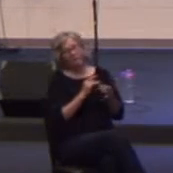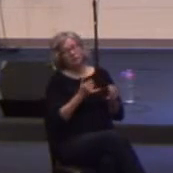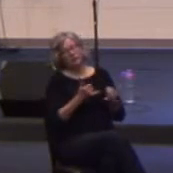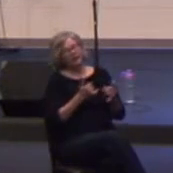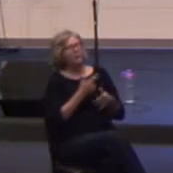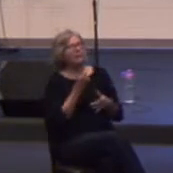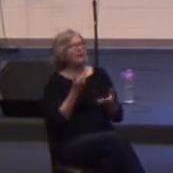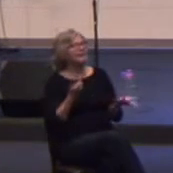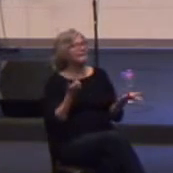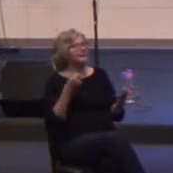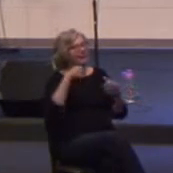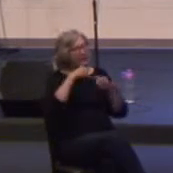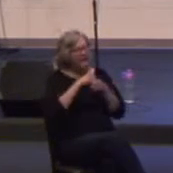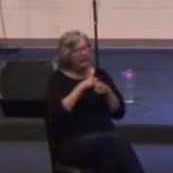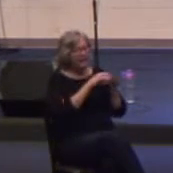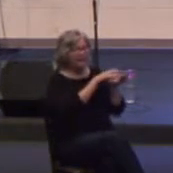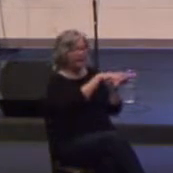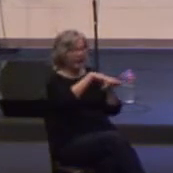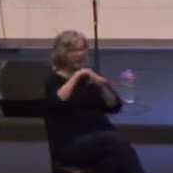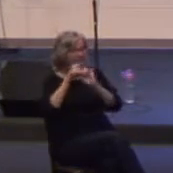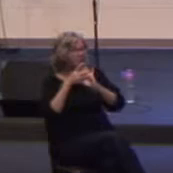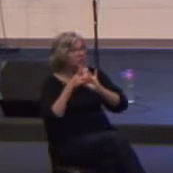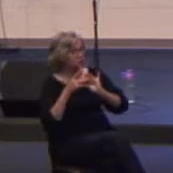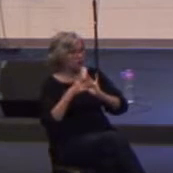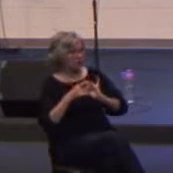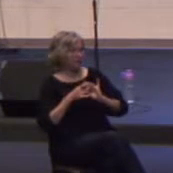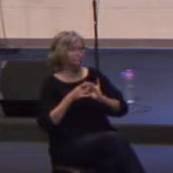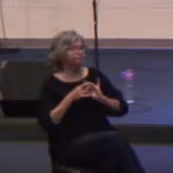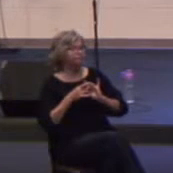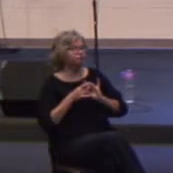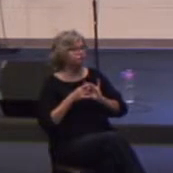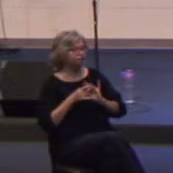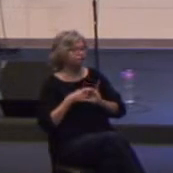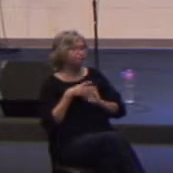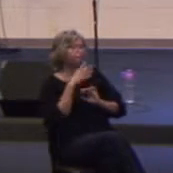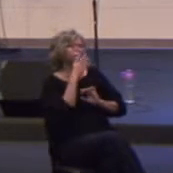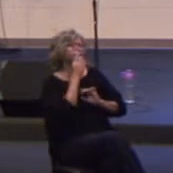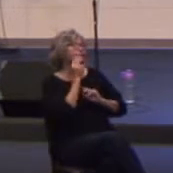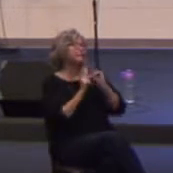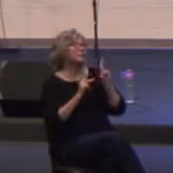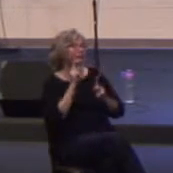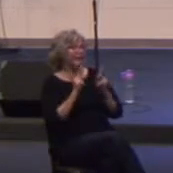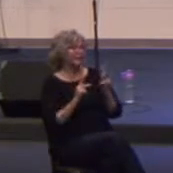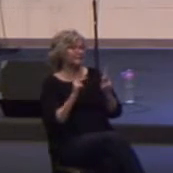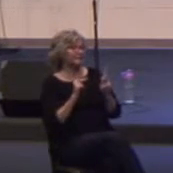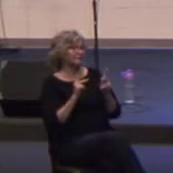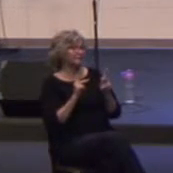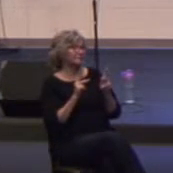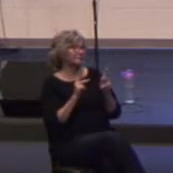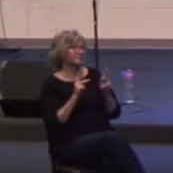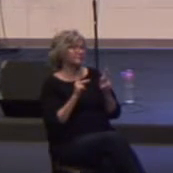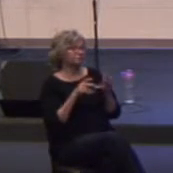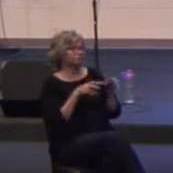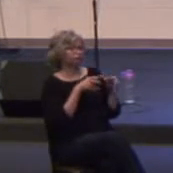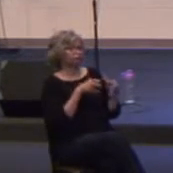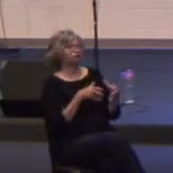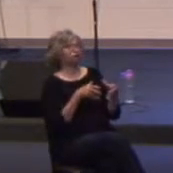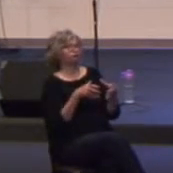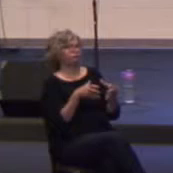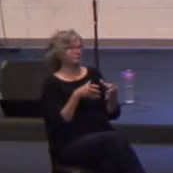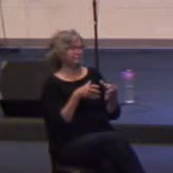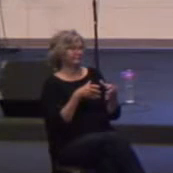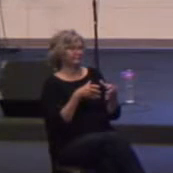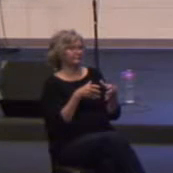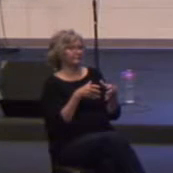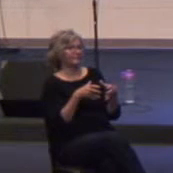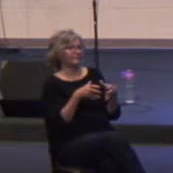now is because in the Exodus story where we're at right now, the Israelites are about to go through a pretty